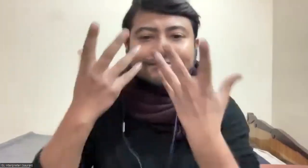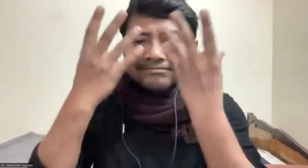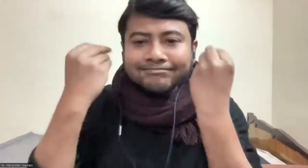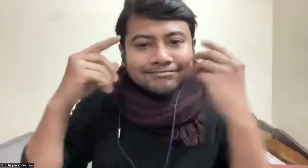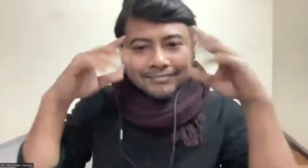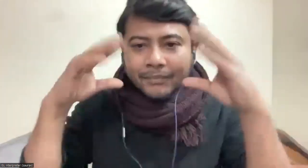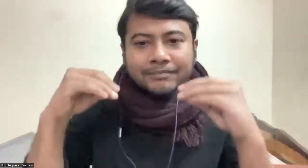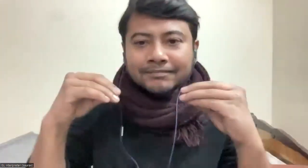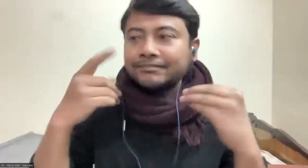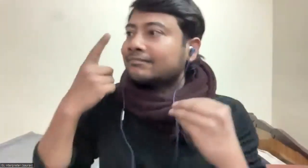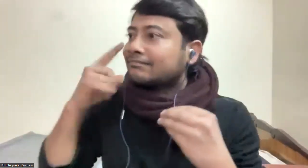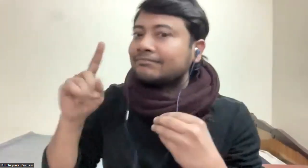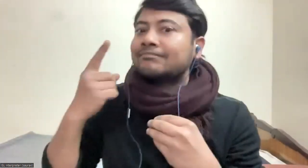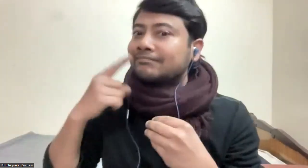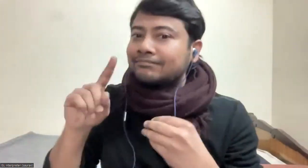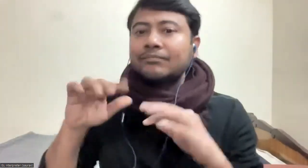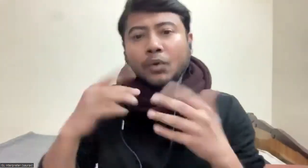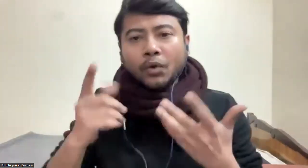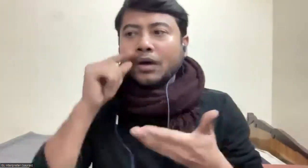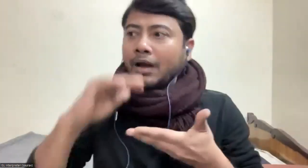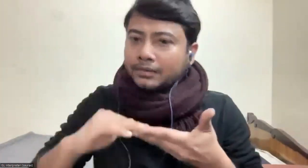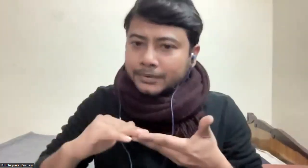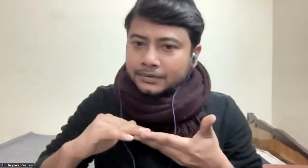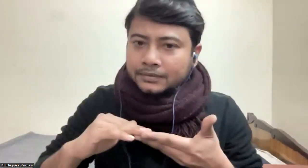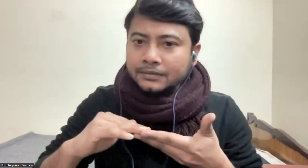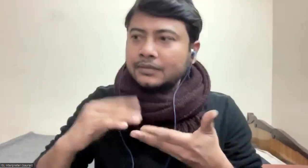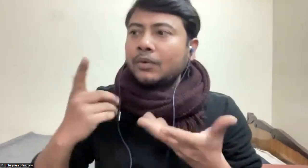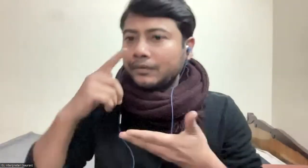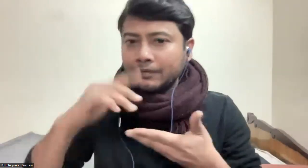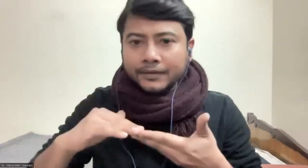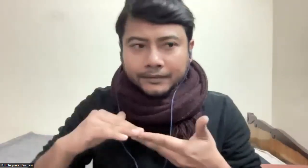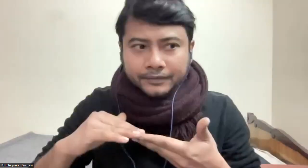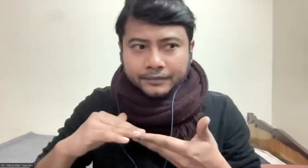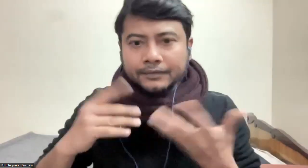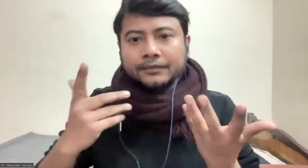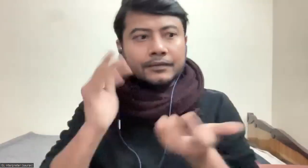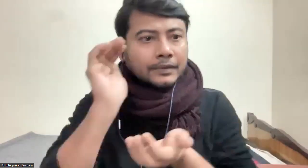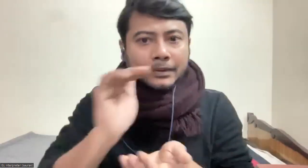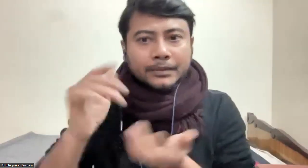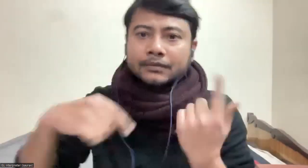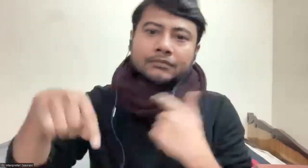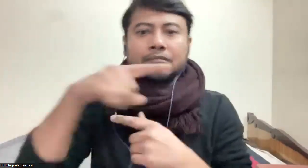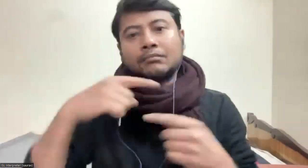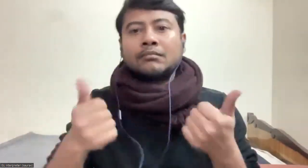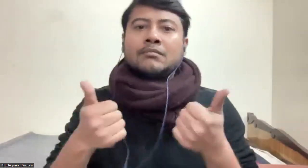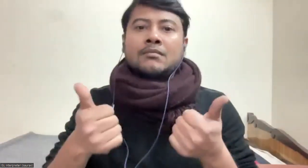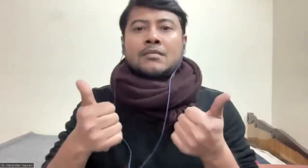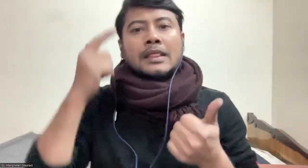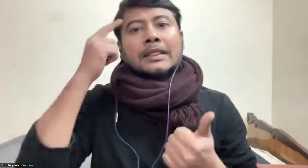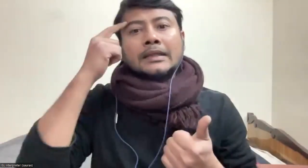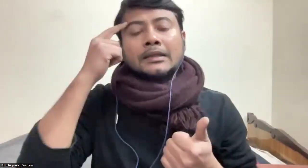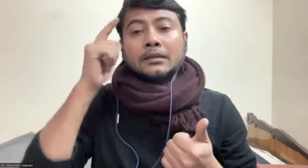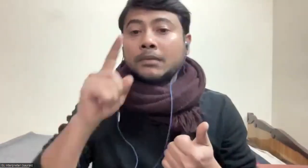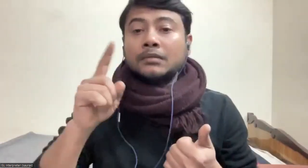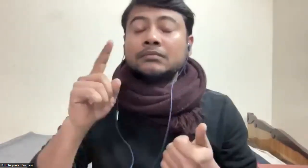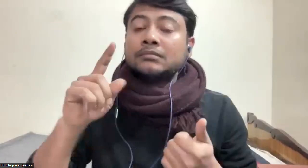parents. But my eternal relationship, what is that eternal relationship? That is with Supreme